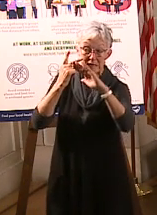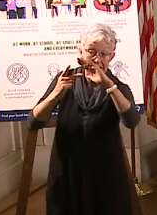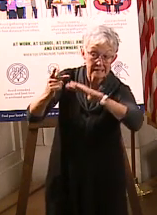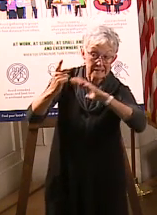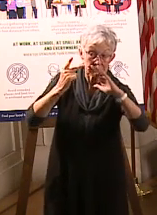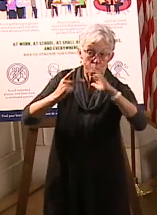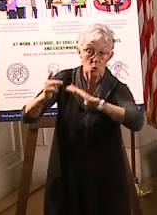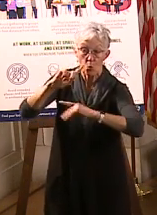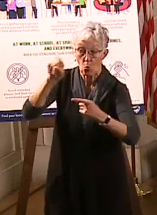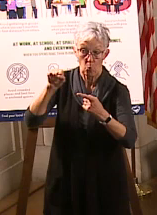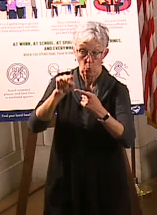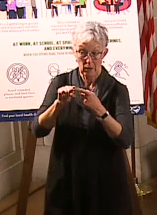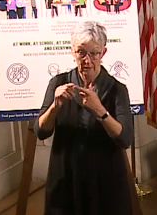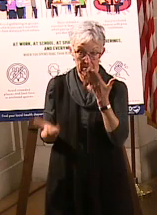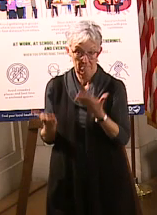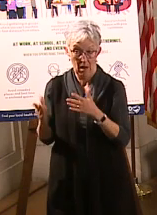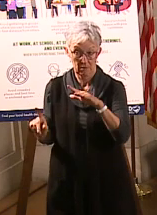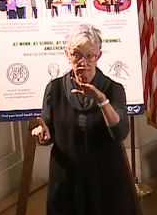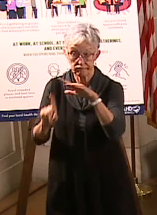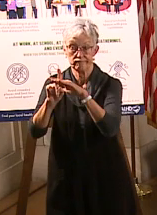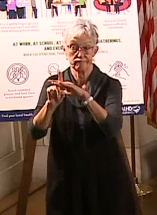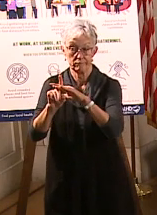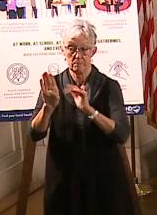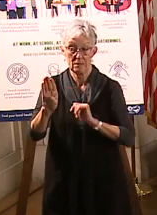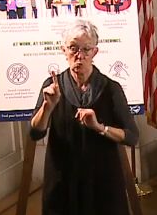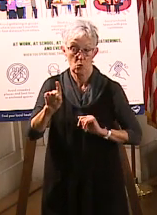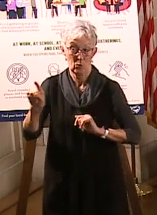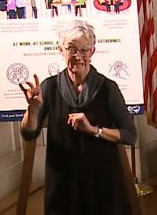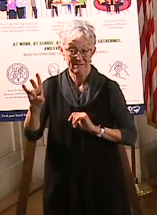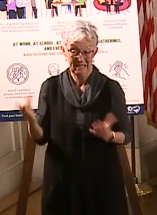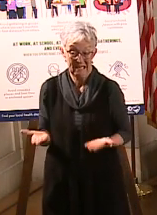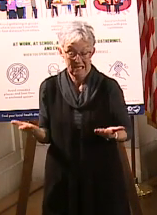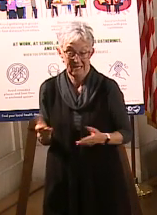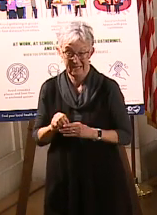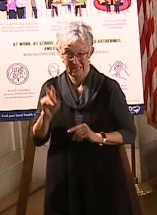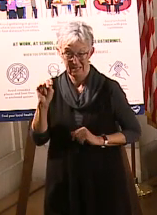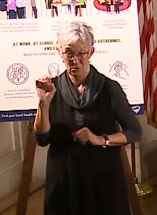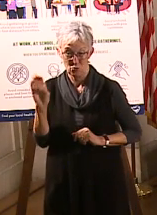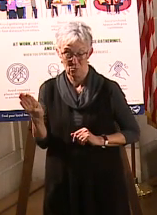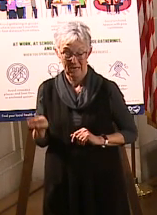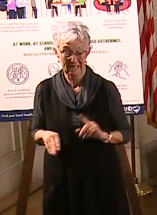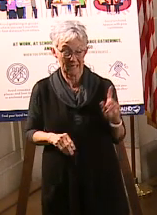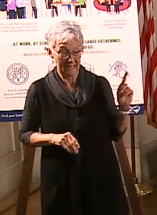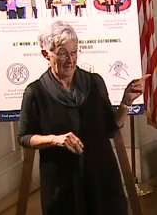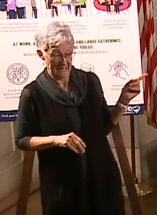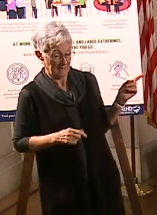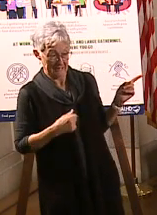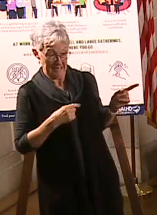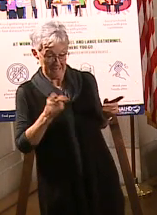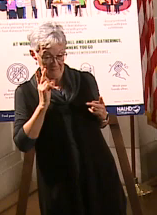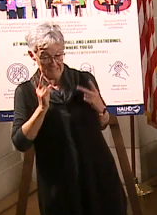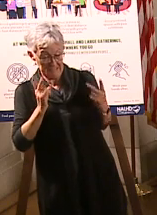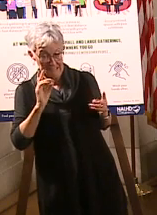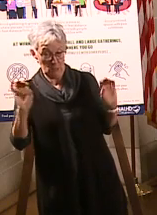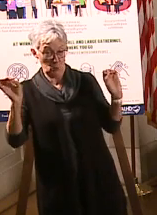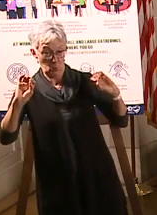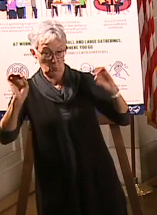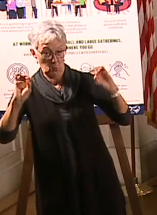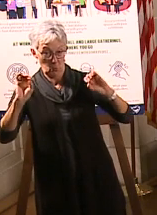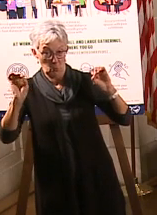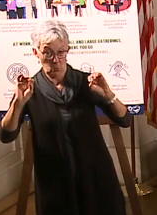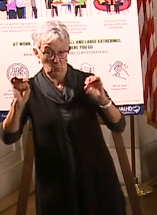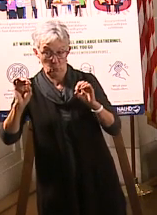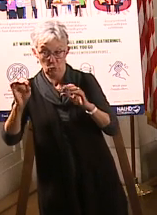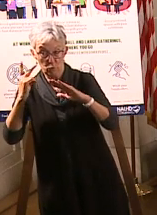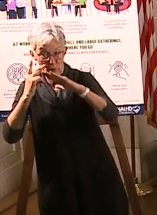not seen any estimates of when it might show up here, but given the fact that it is more infectious than the regular coronavirus